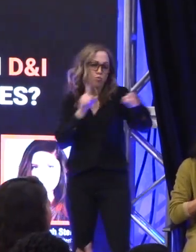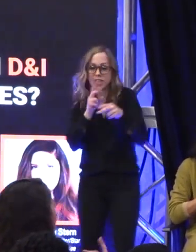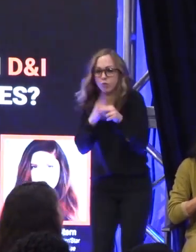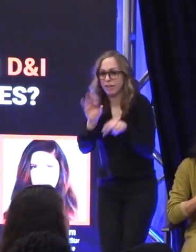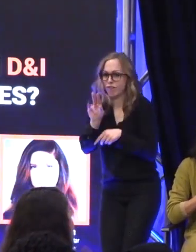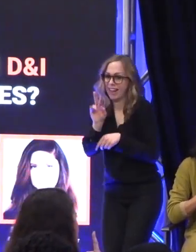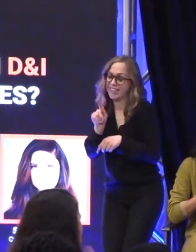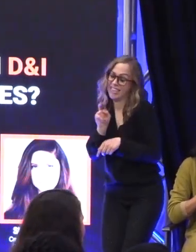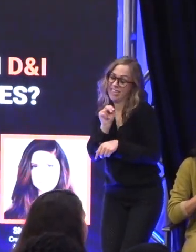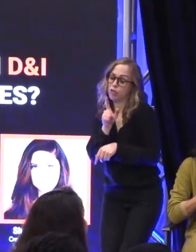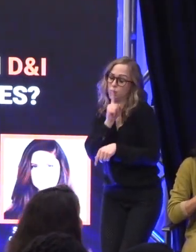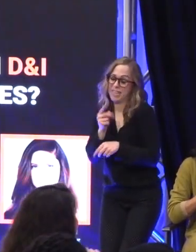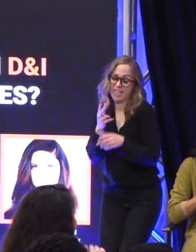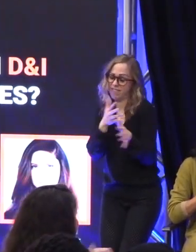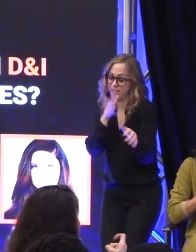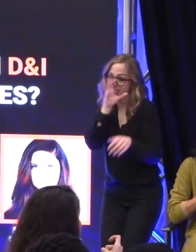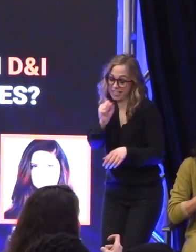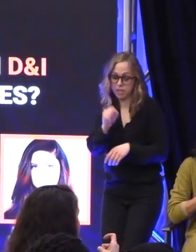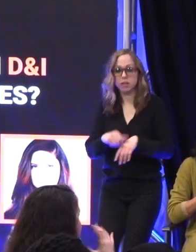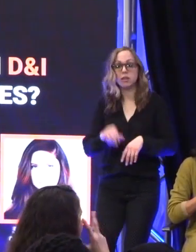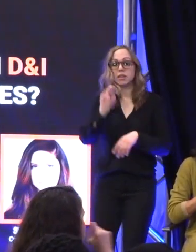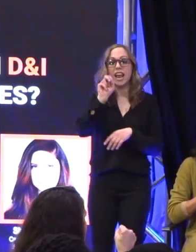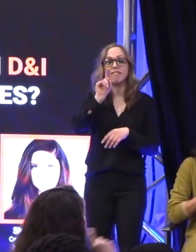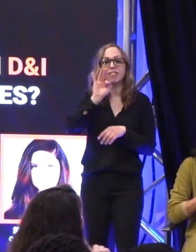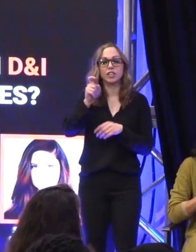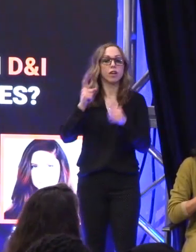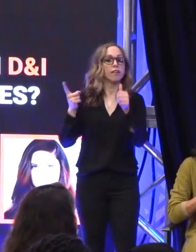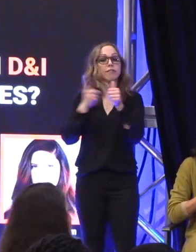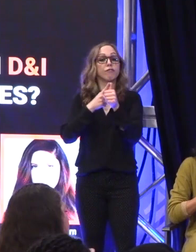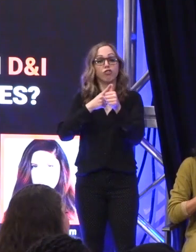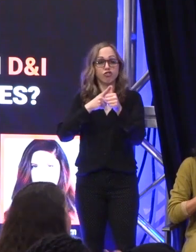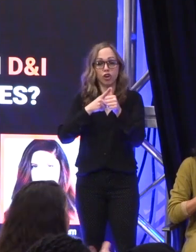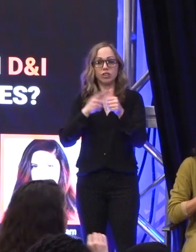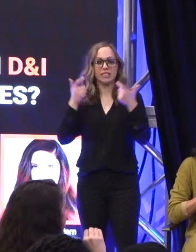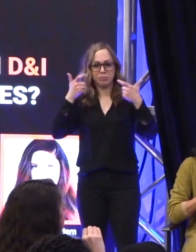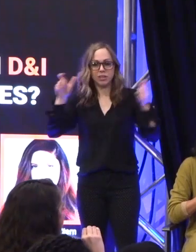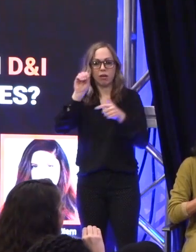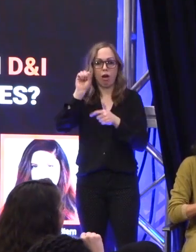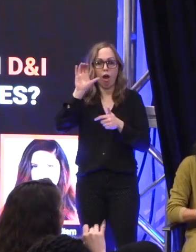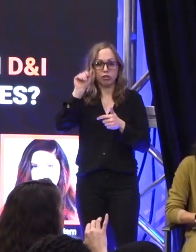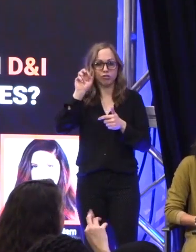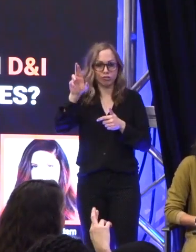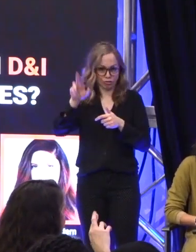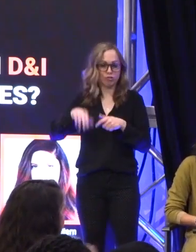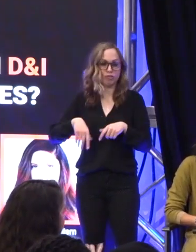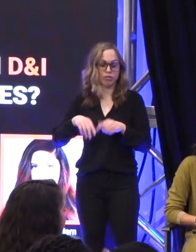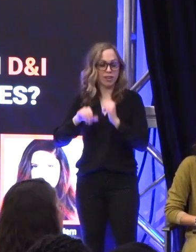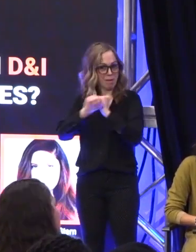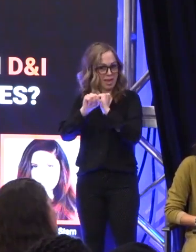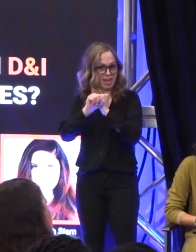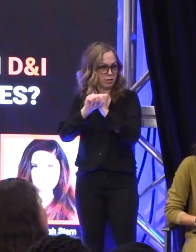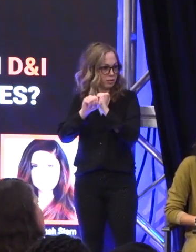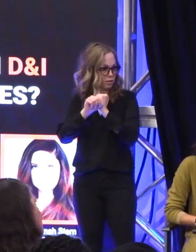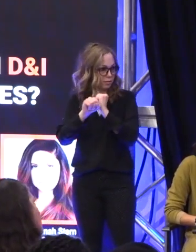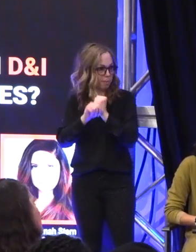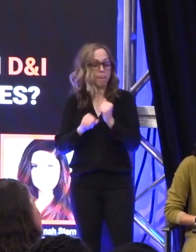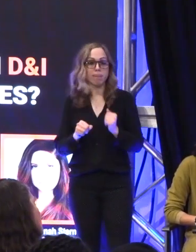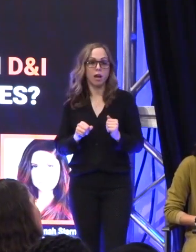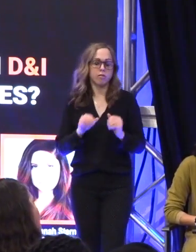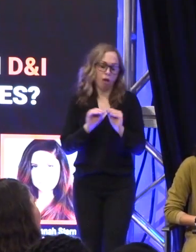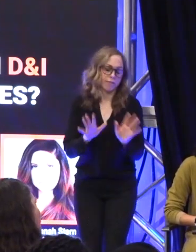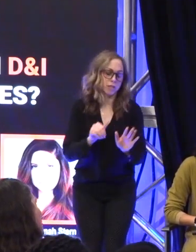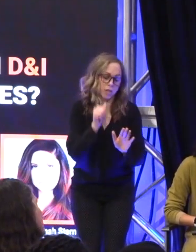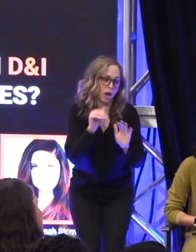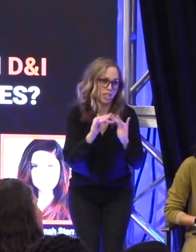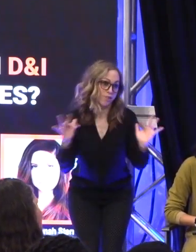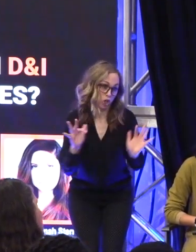Netflix, because it's fascinating. If you look at Netflix's first major Oscar campaigns, right, like The Irishman, obviously not diverse.